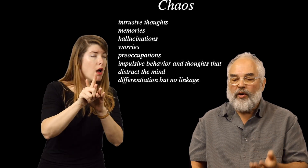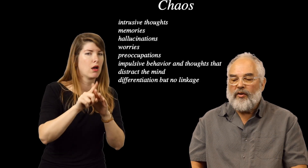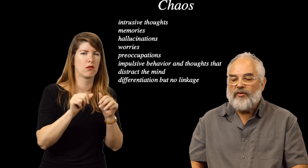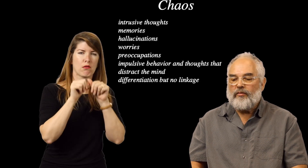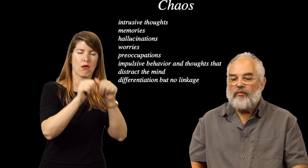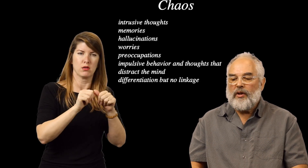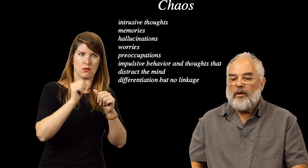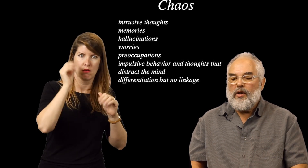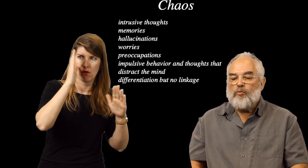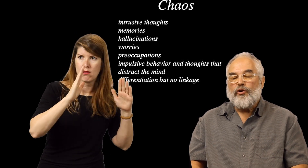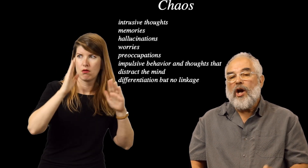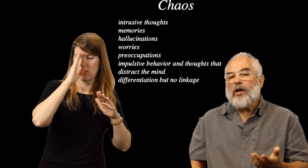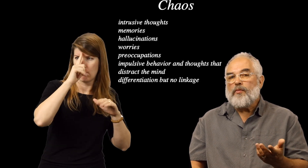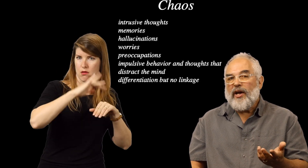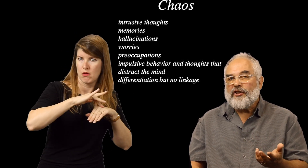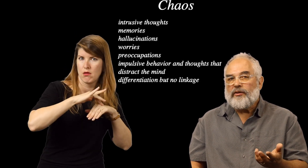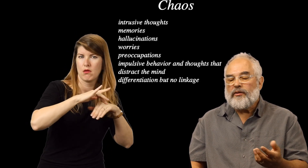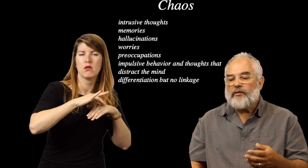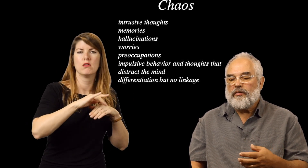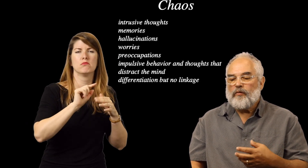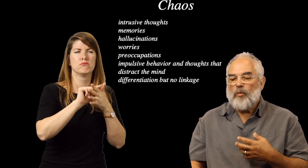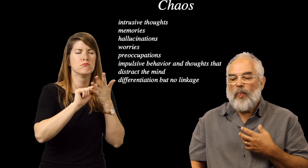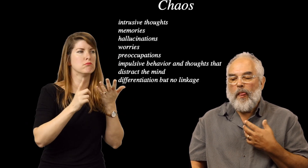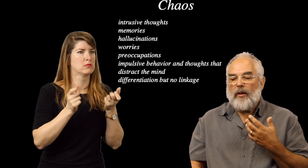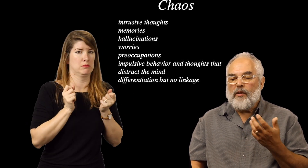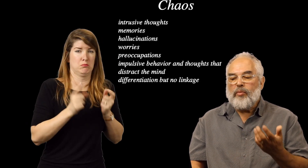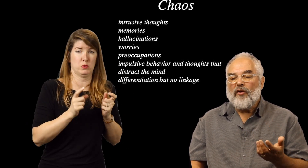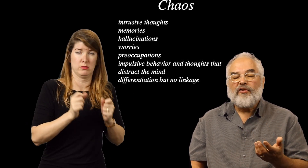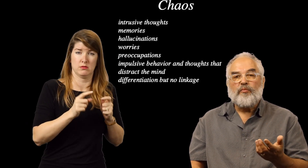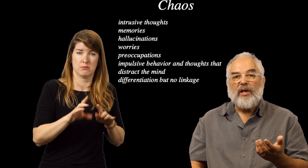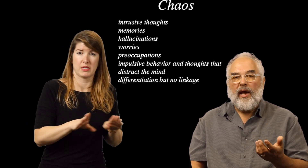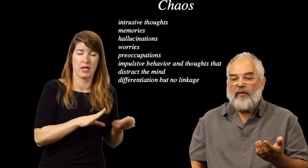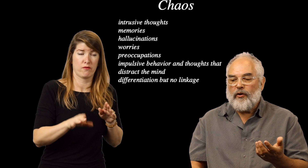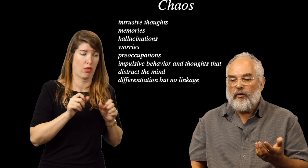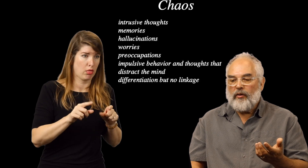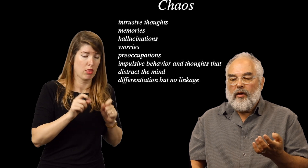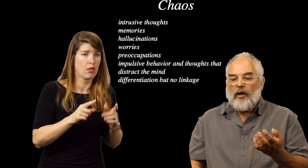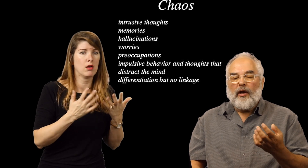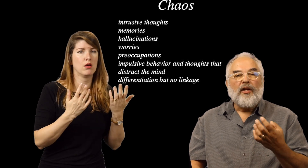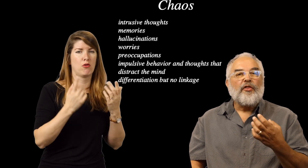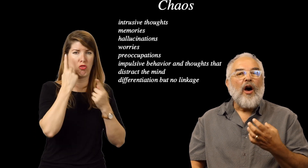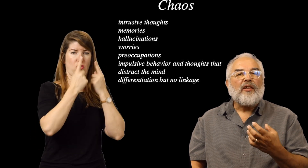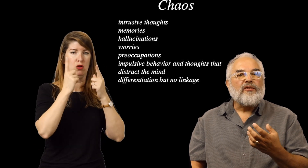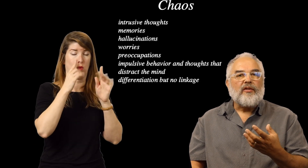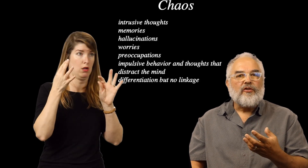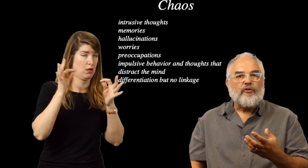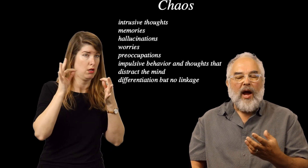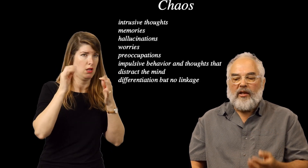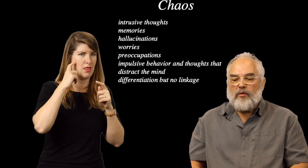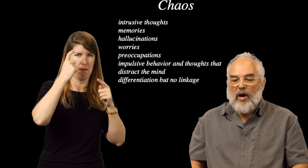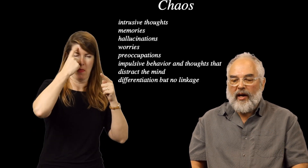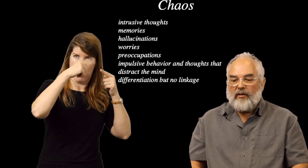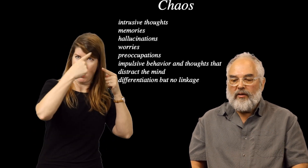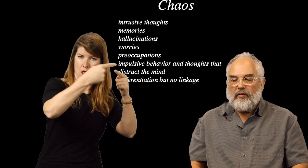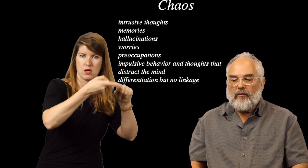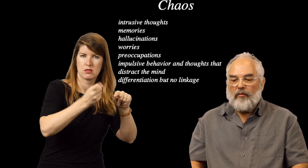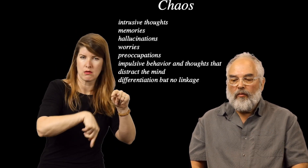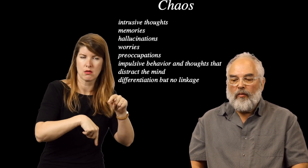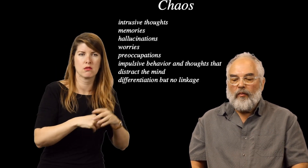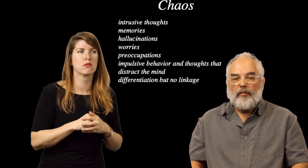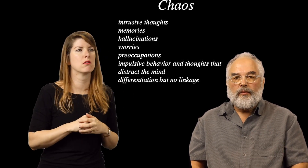constant worries, preoccupations, impulsive behavior, thoughts that distract the